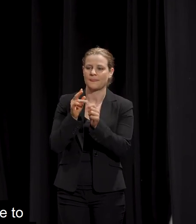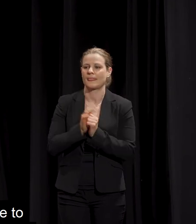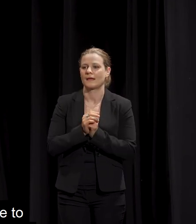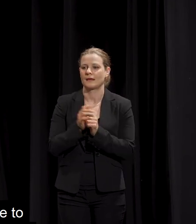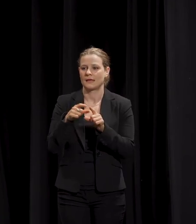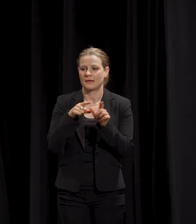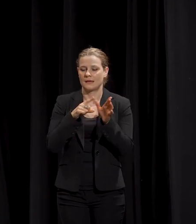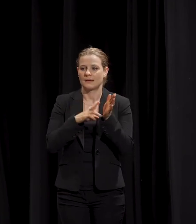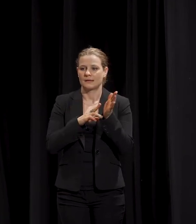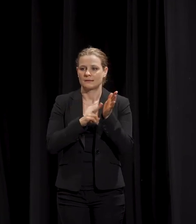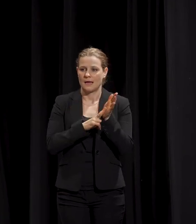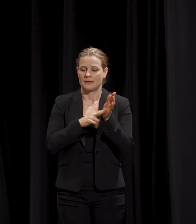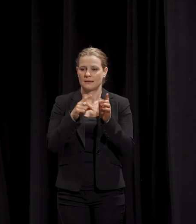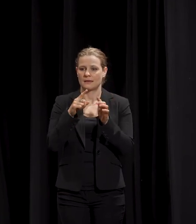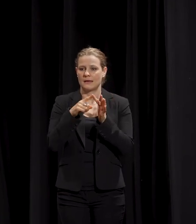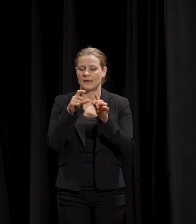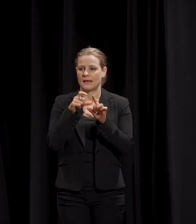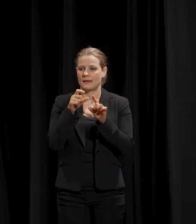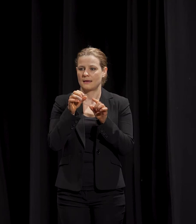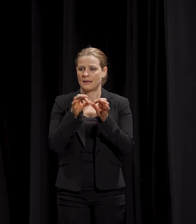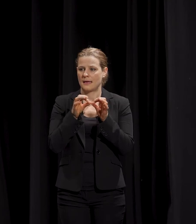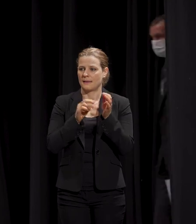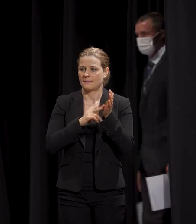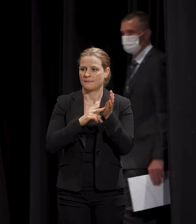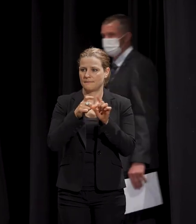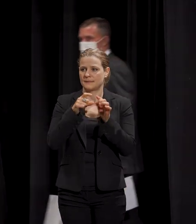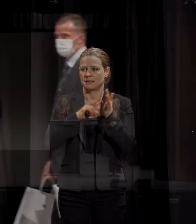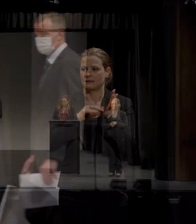Dan Ebden Leadership Award to Hayley Booth.